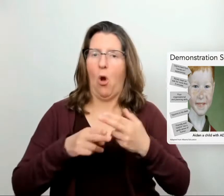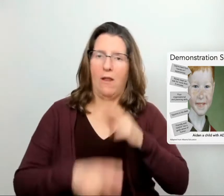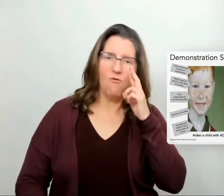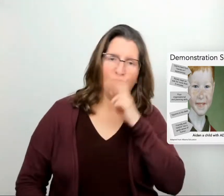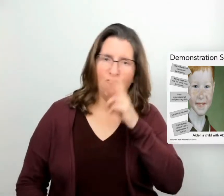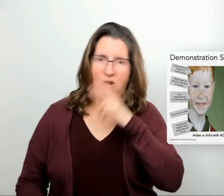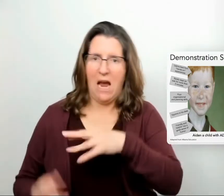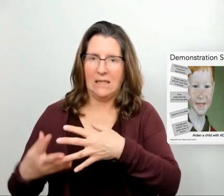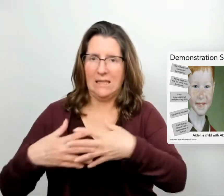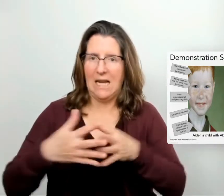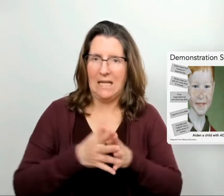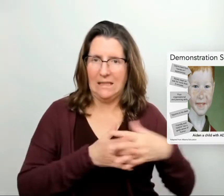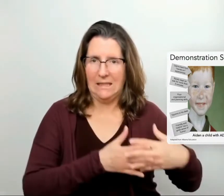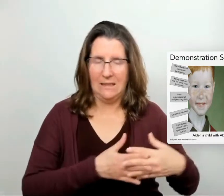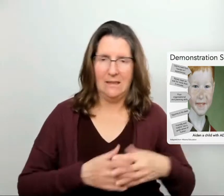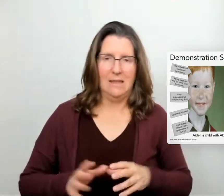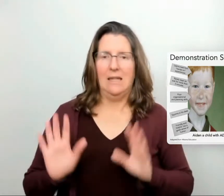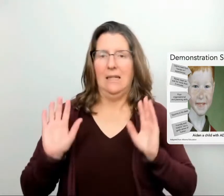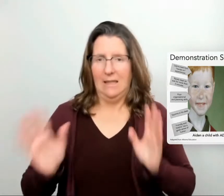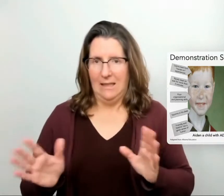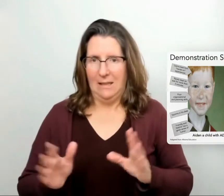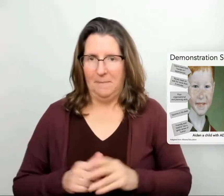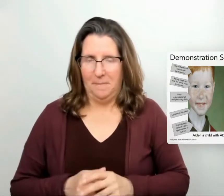His desk was a rat's nest.